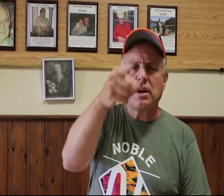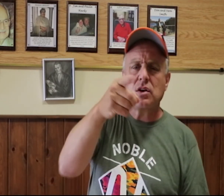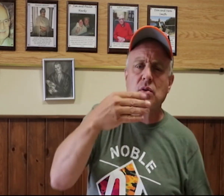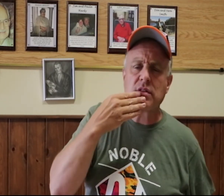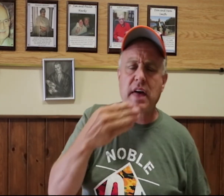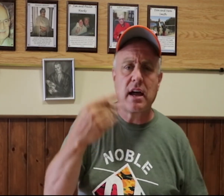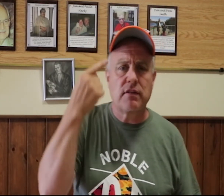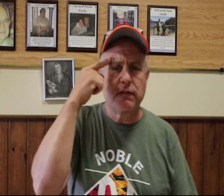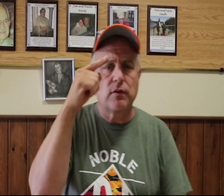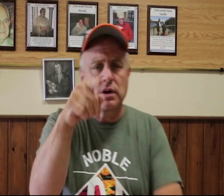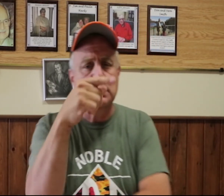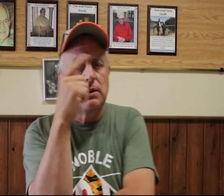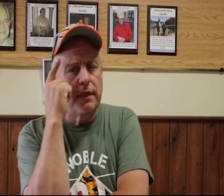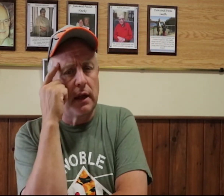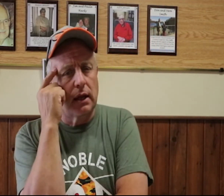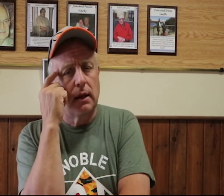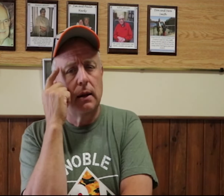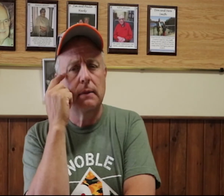you thankful for? So you think,